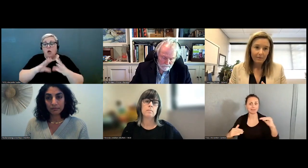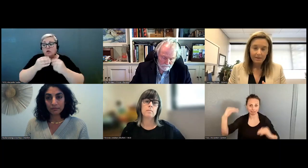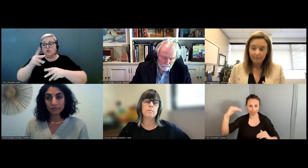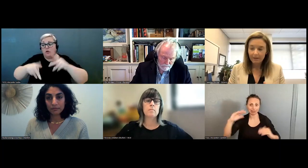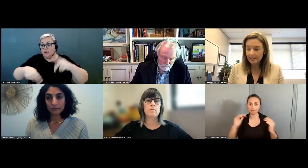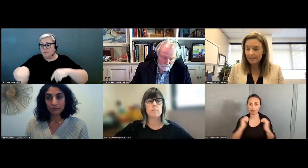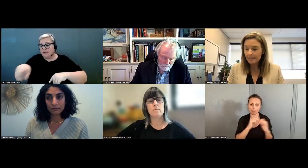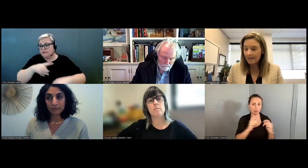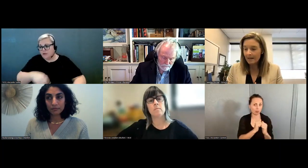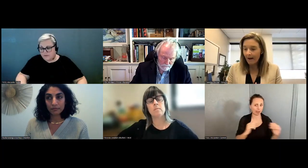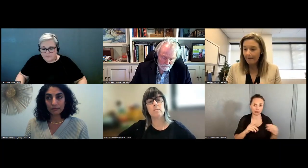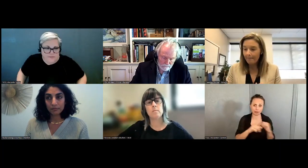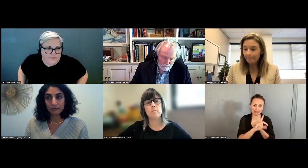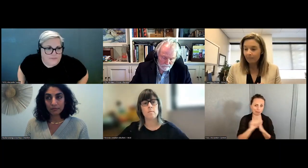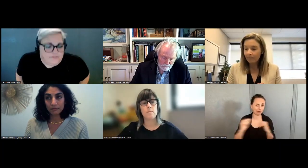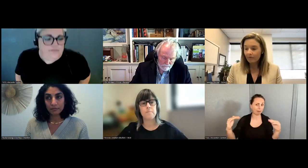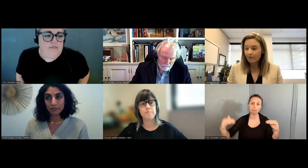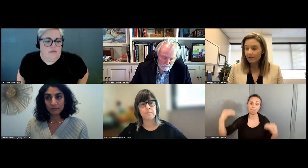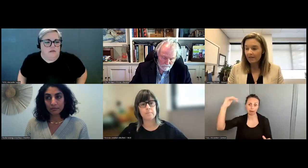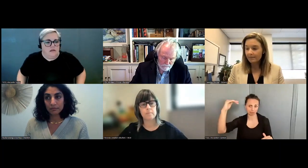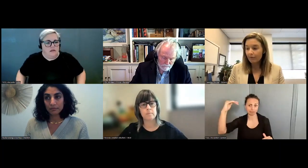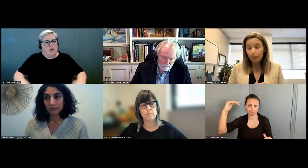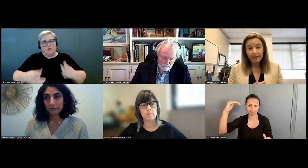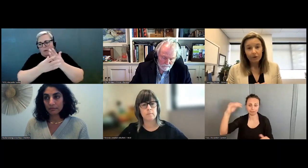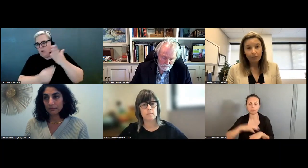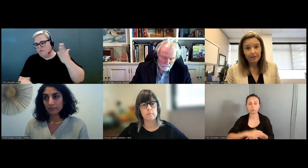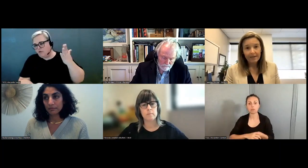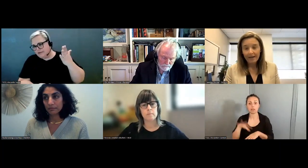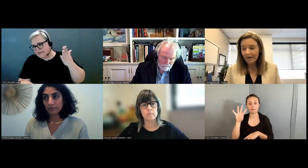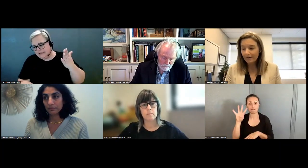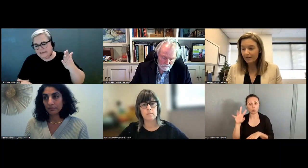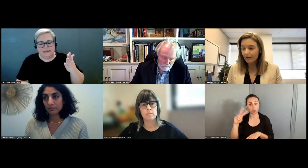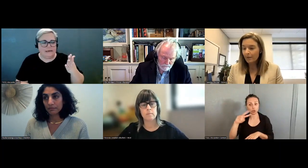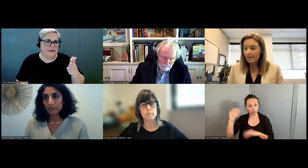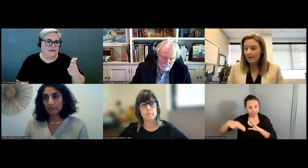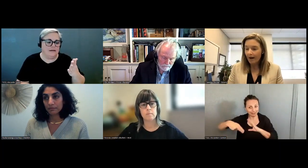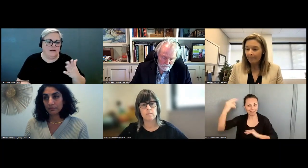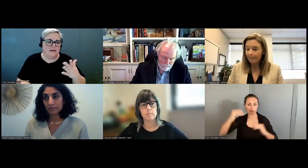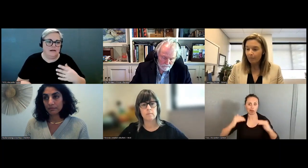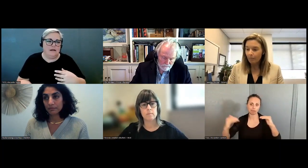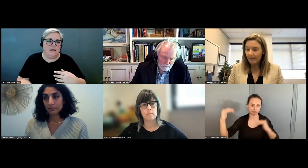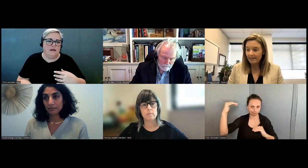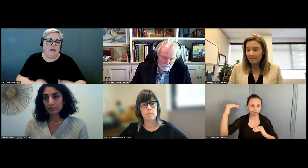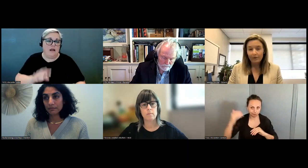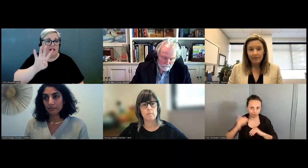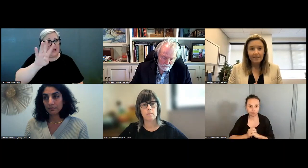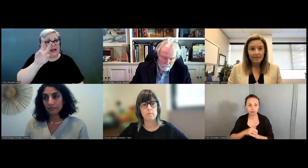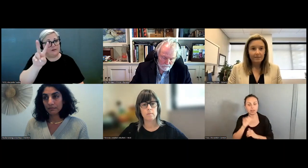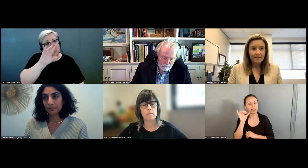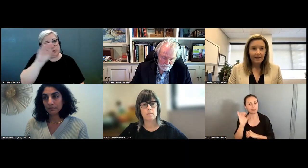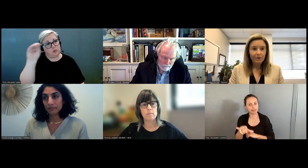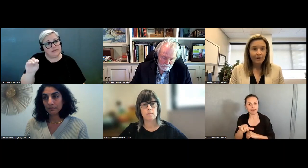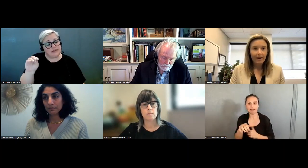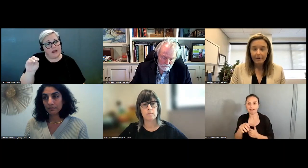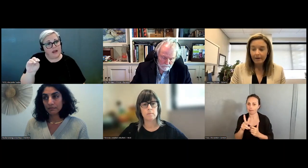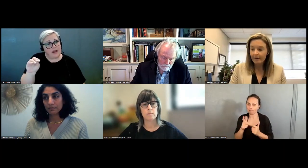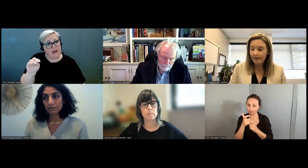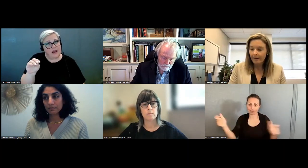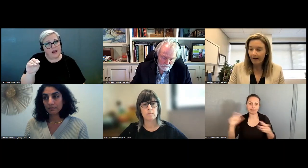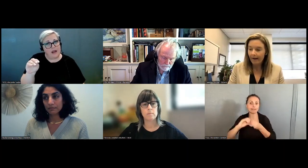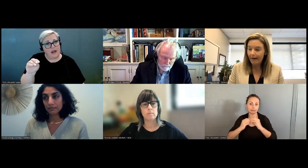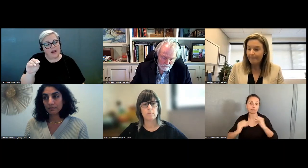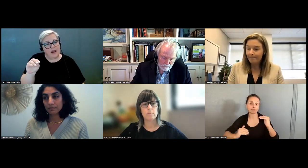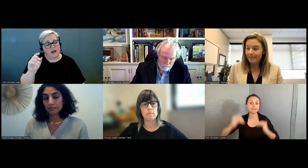persons without disabilities. It's about 42% higher. So that's, it's substantially